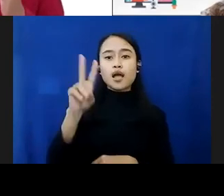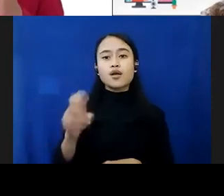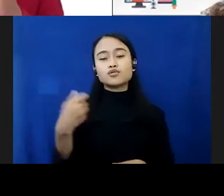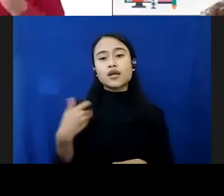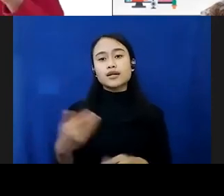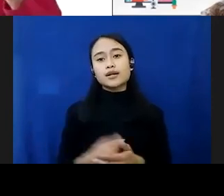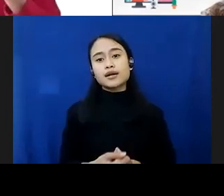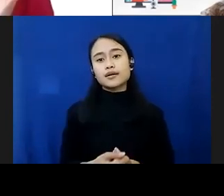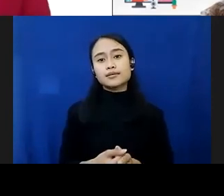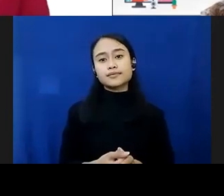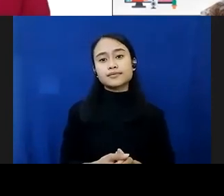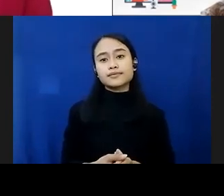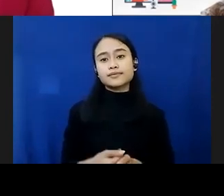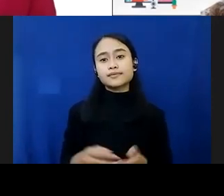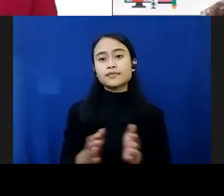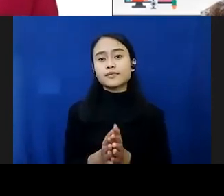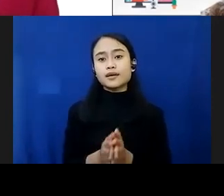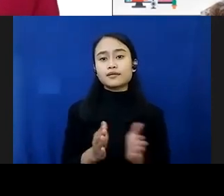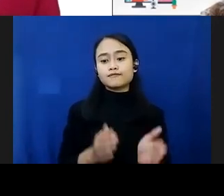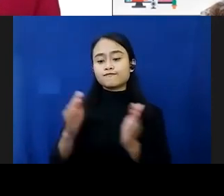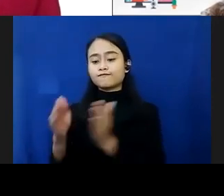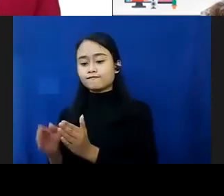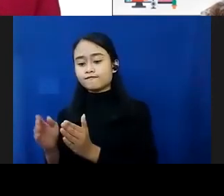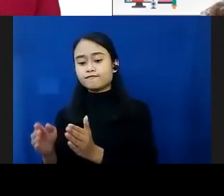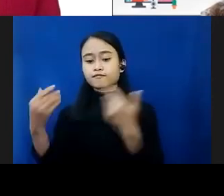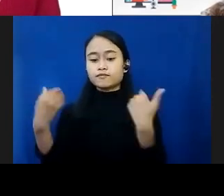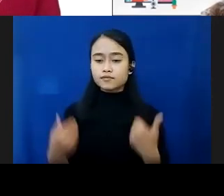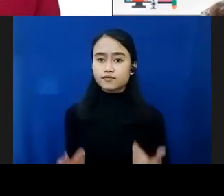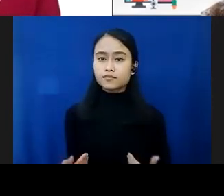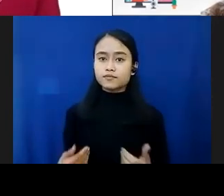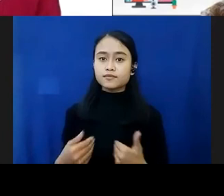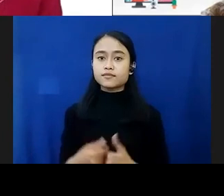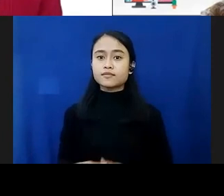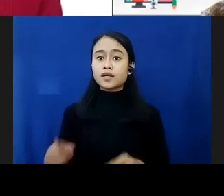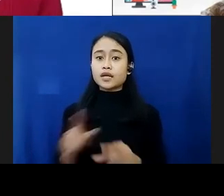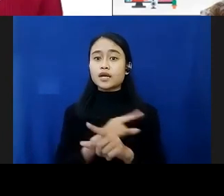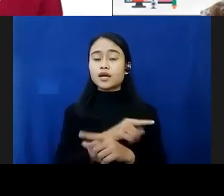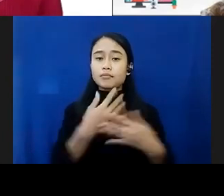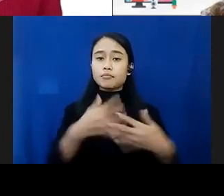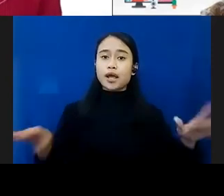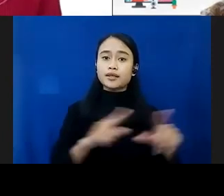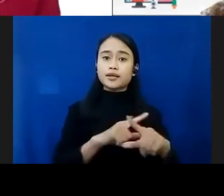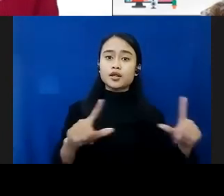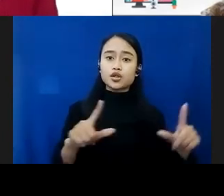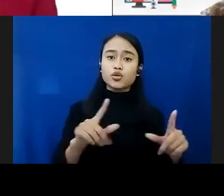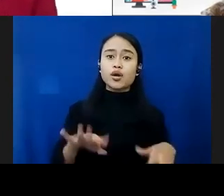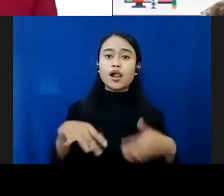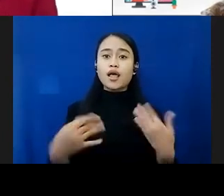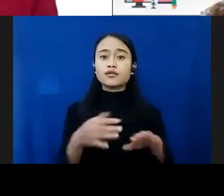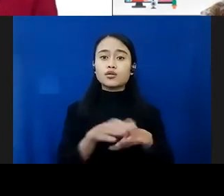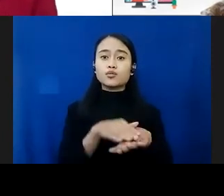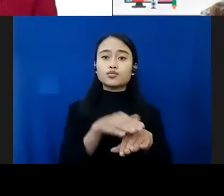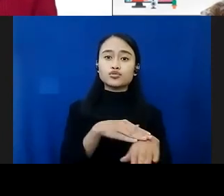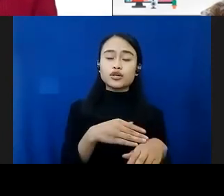and then another piece that addresses harmful local practices or cultural practices